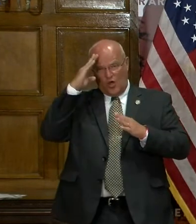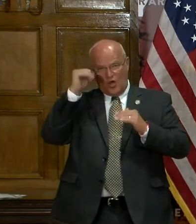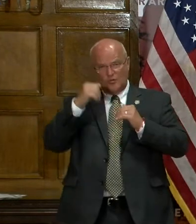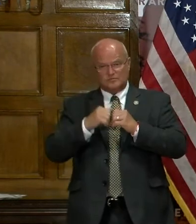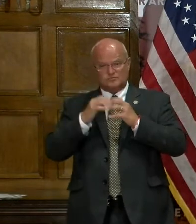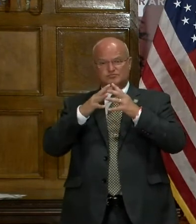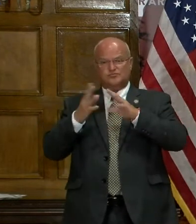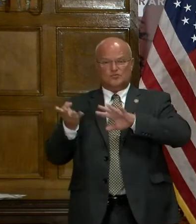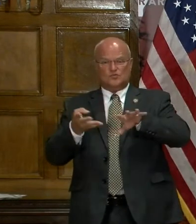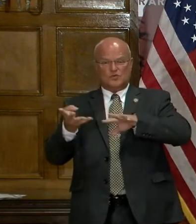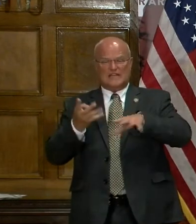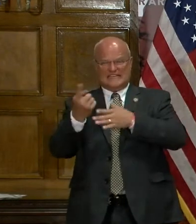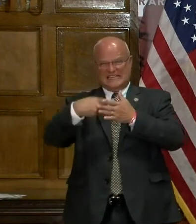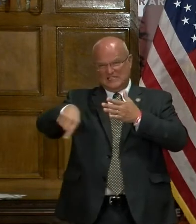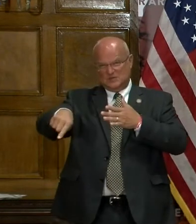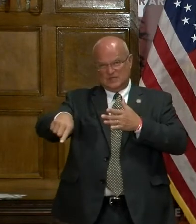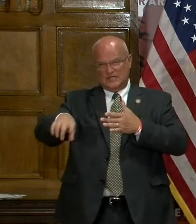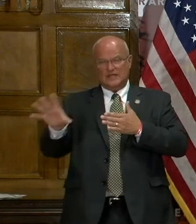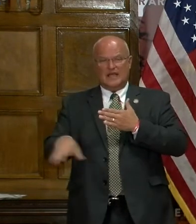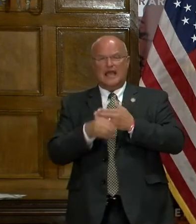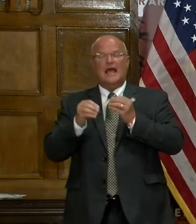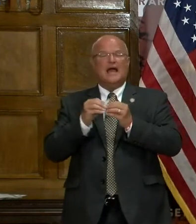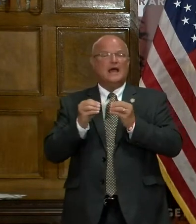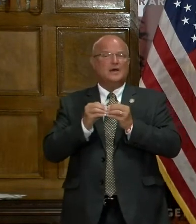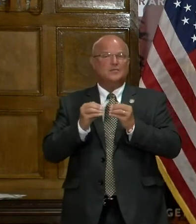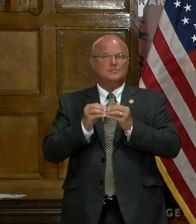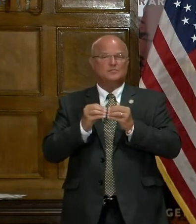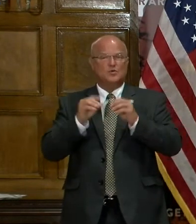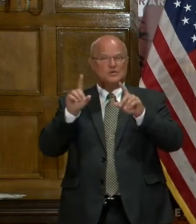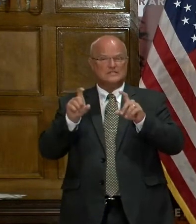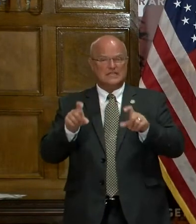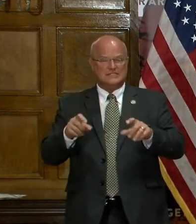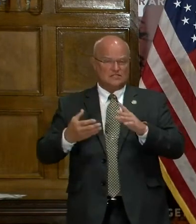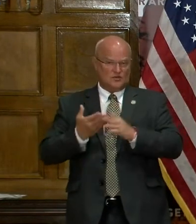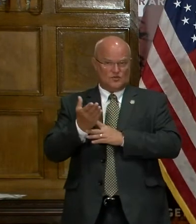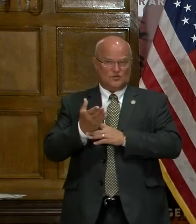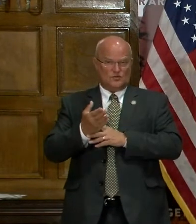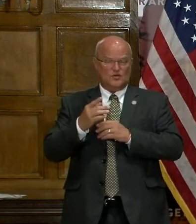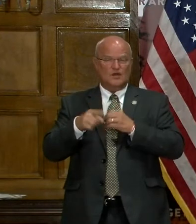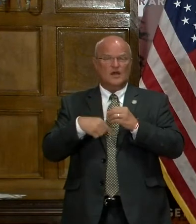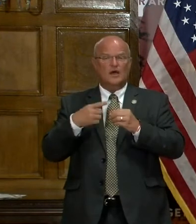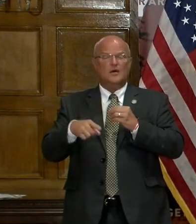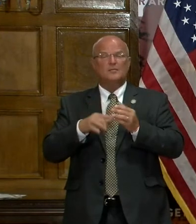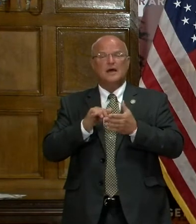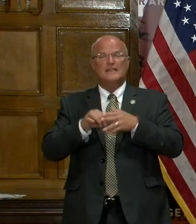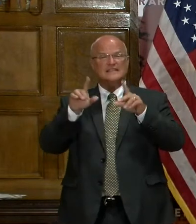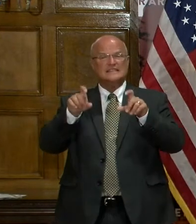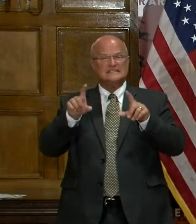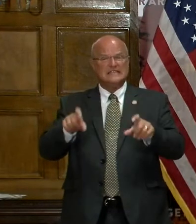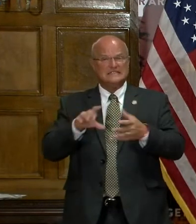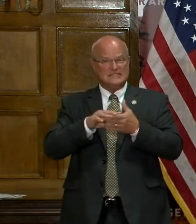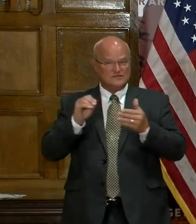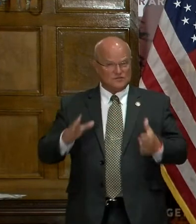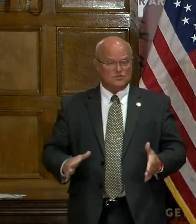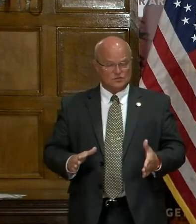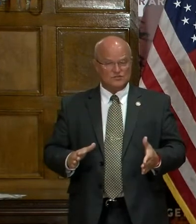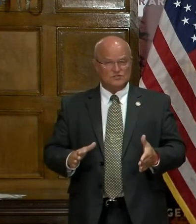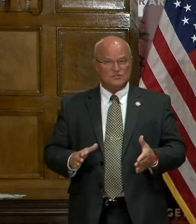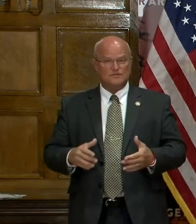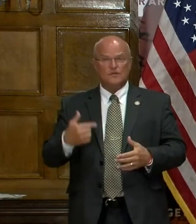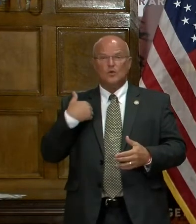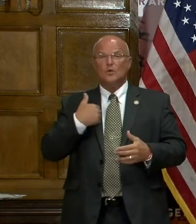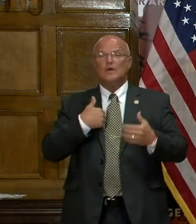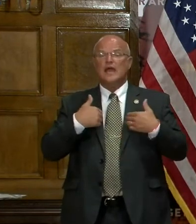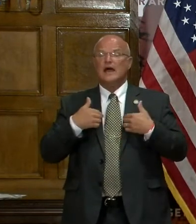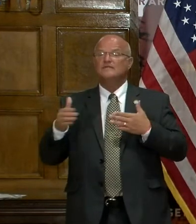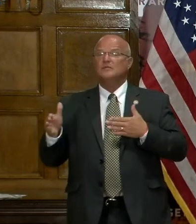next week, and that will add more cases, more tests that we can run. With regard to testing of students, so we have a